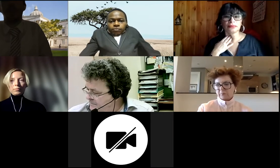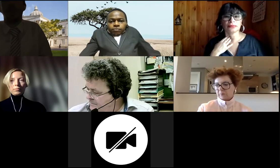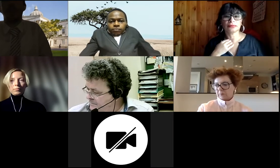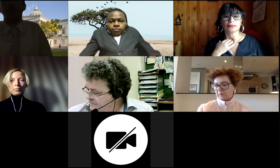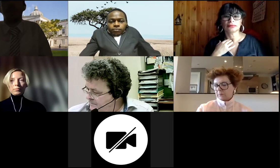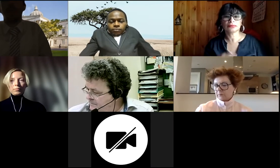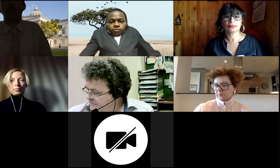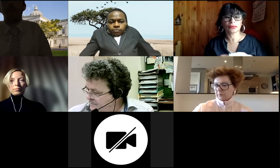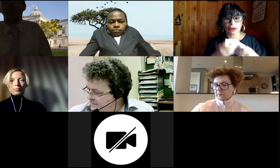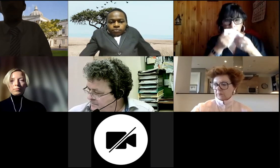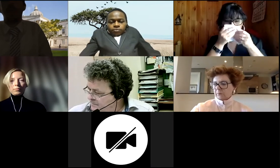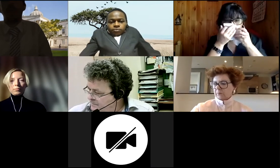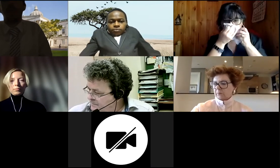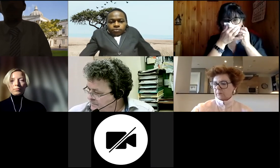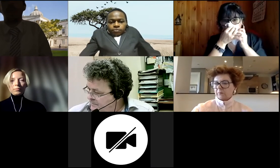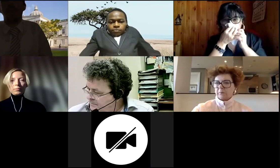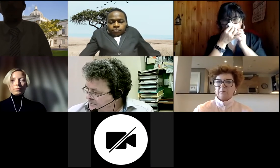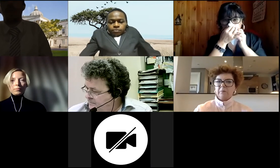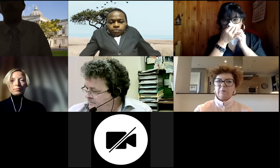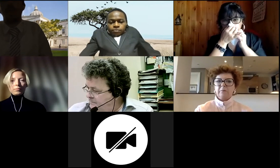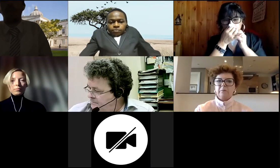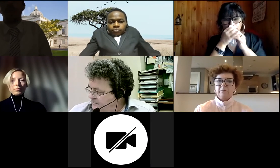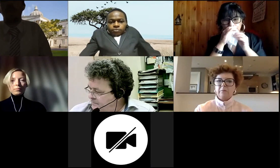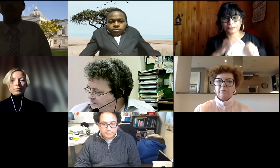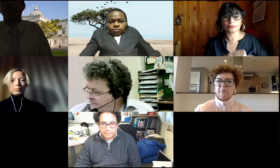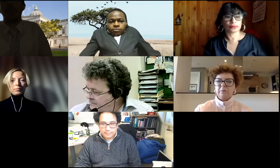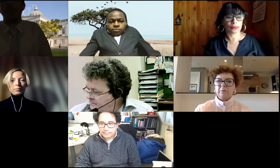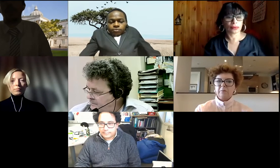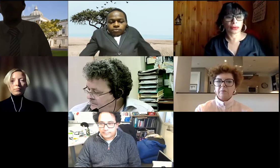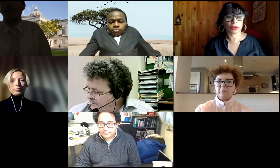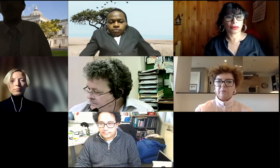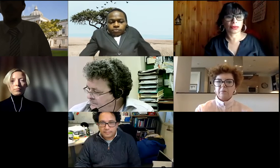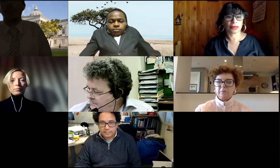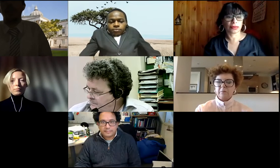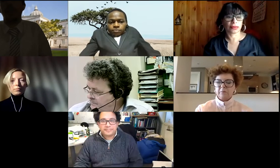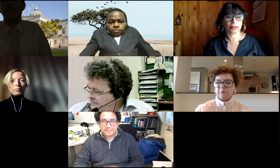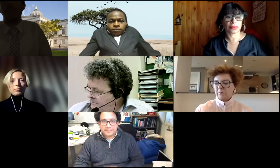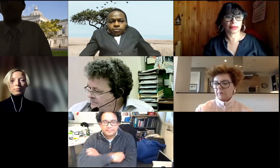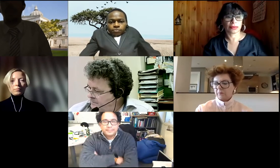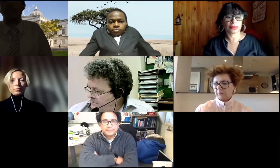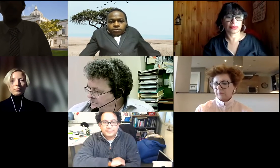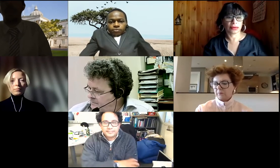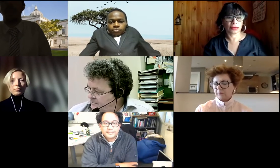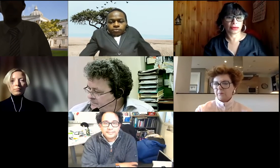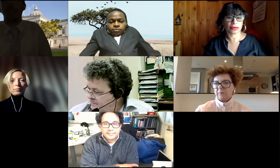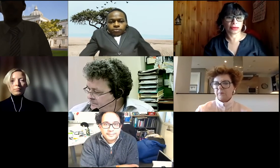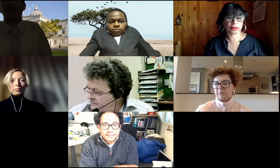technologies have opportunities and challenges for disabled people. So maybe start